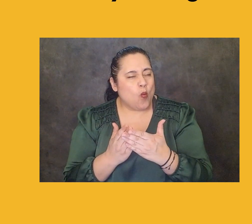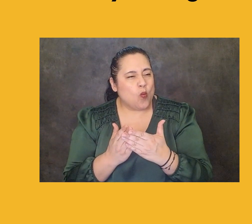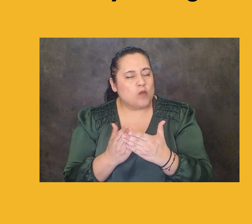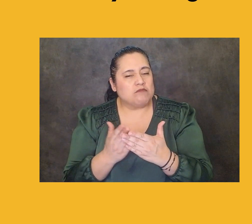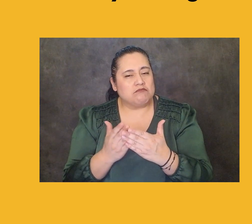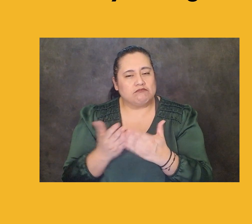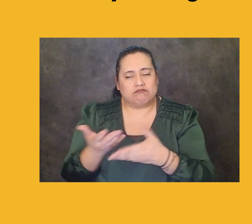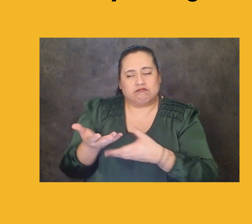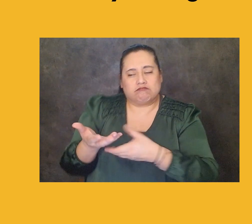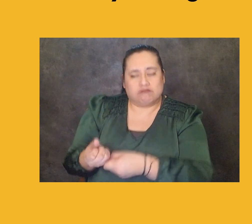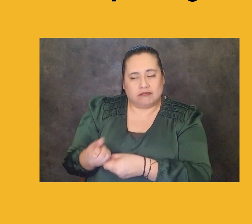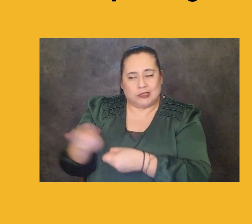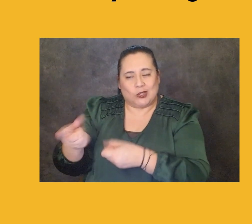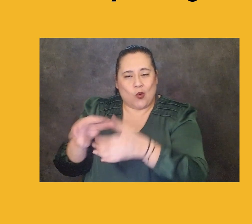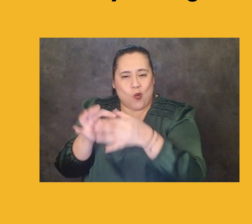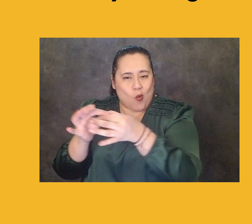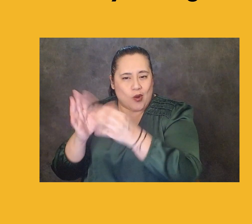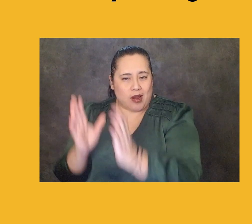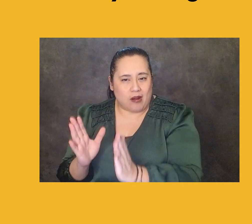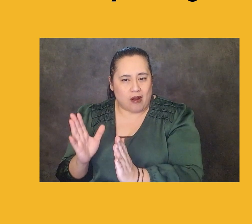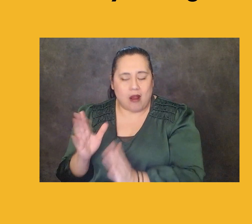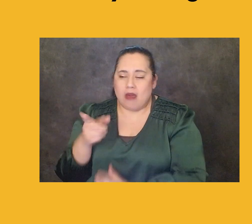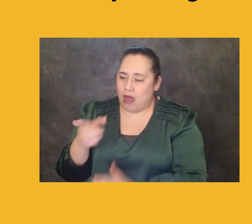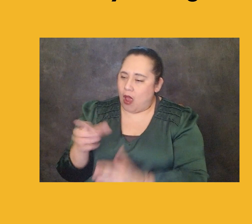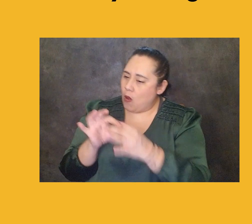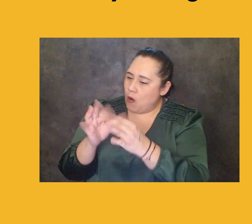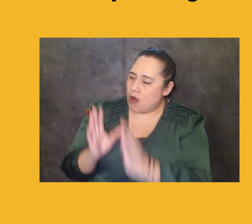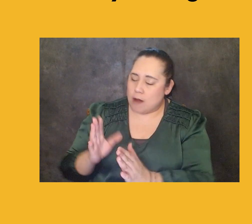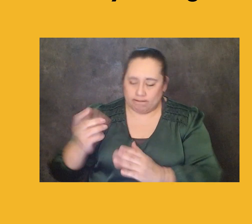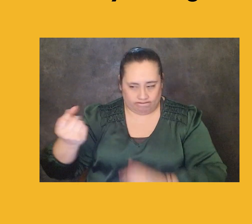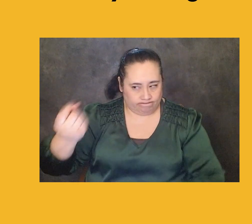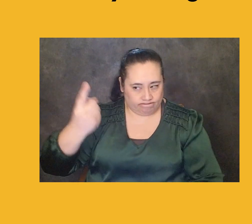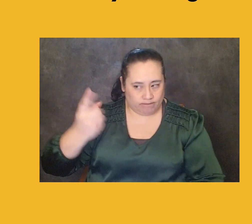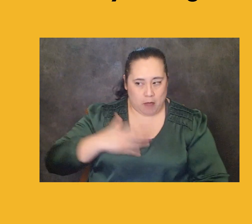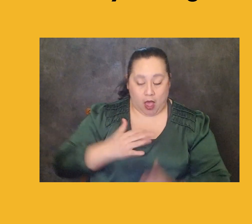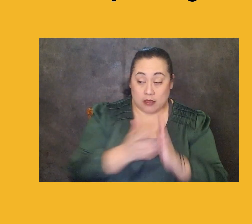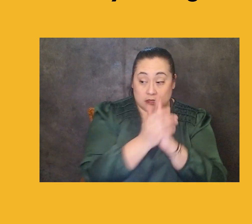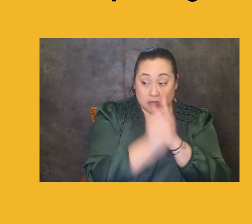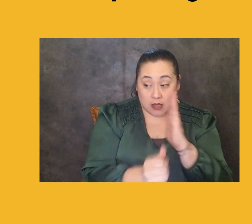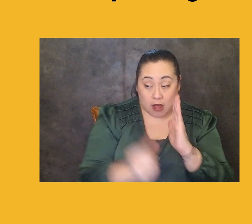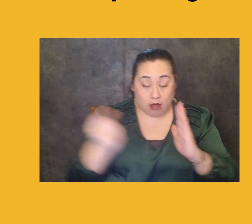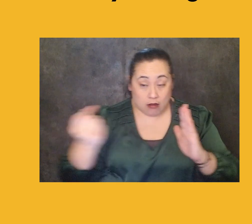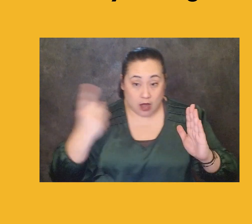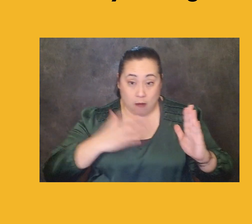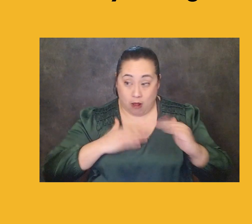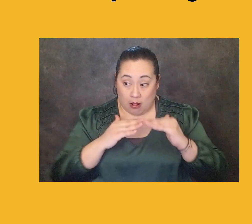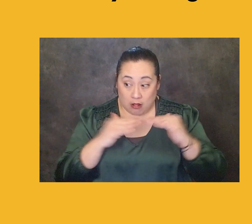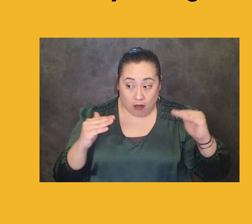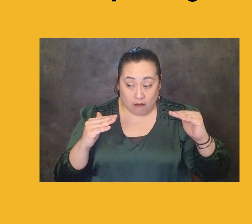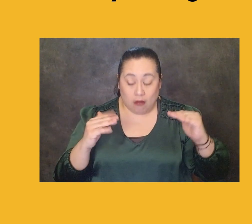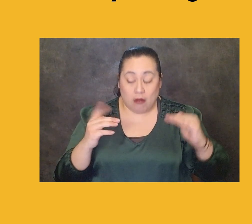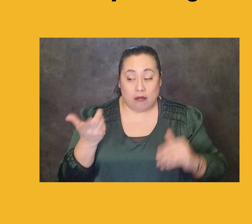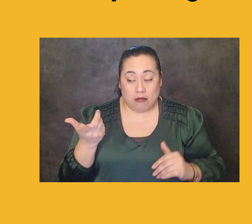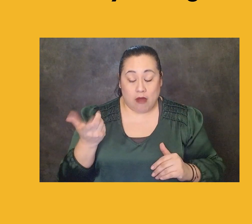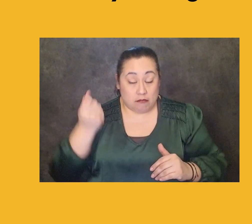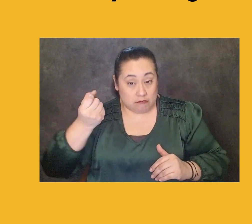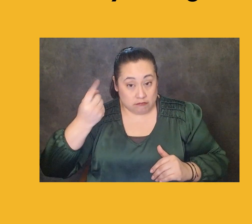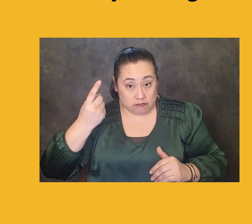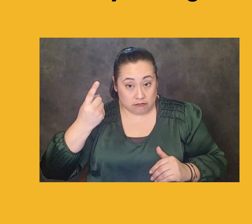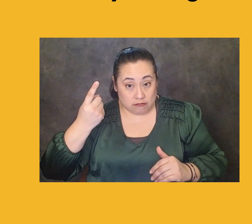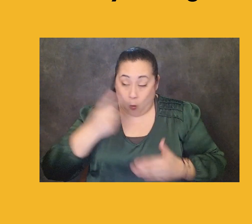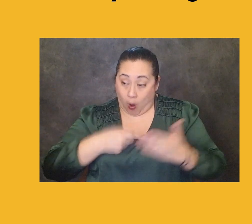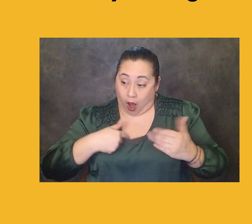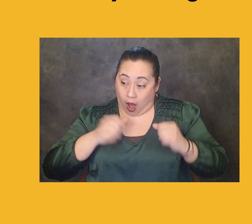there's some trust there in the coordinator. The coordinator understands my skill level, and